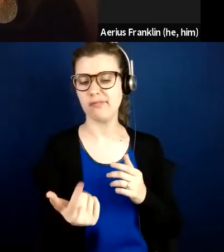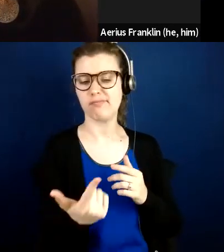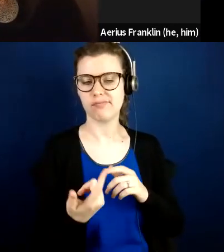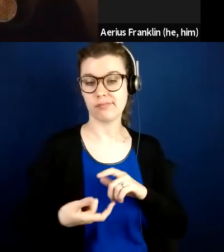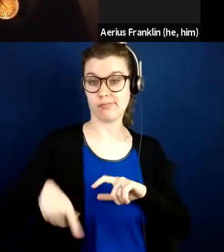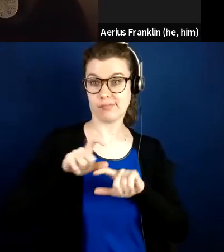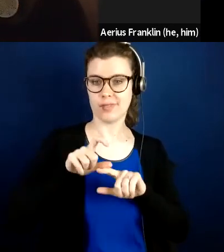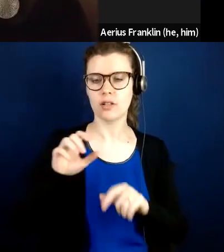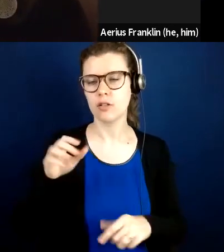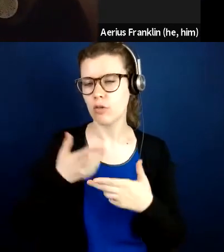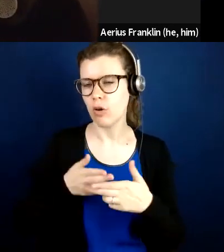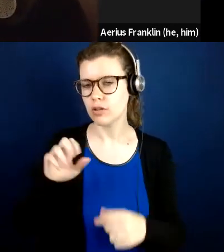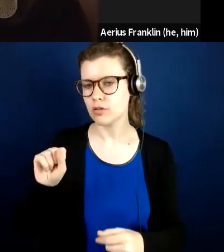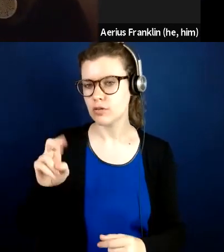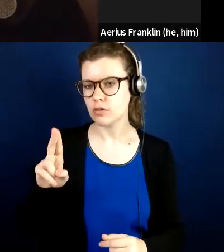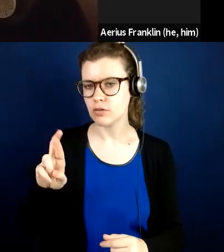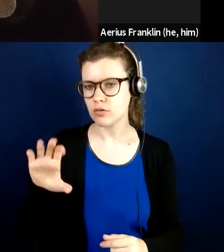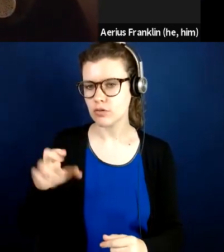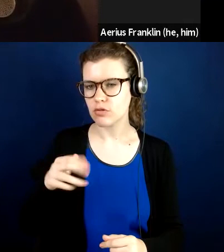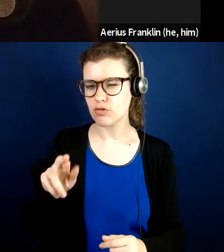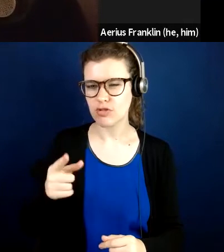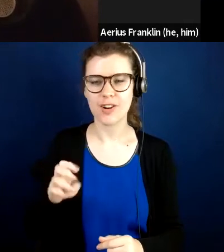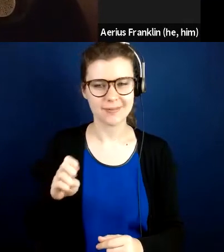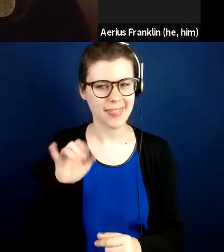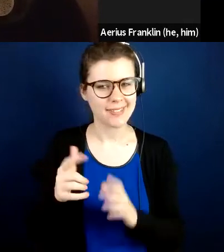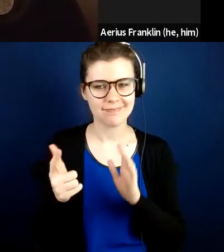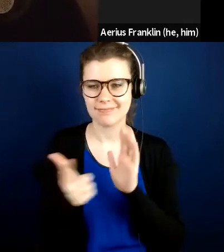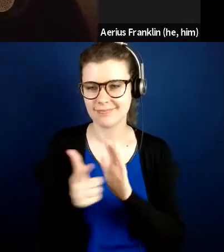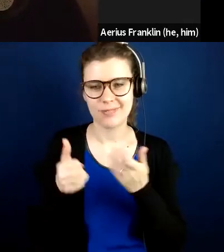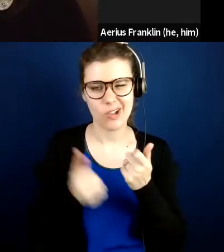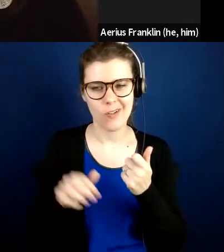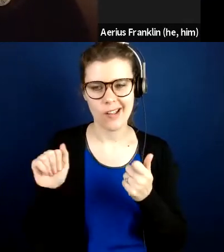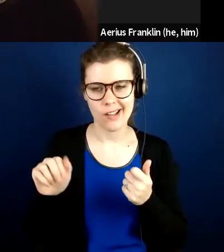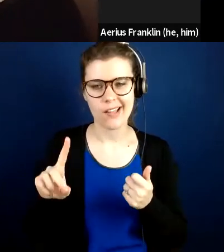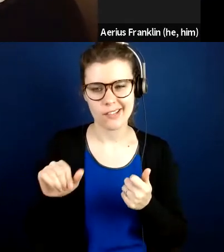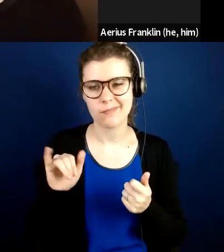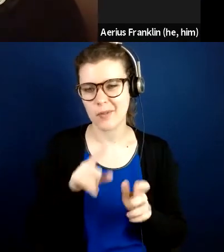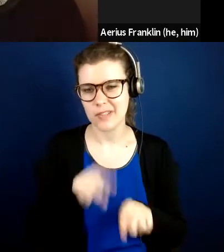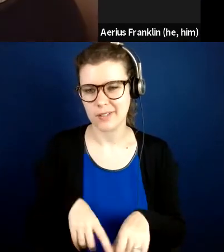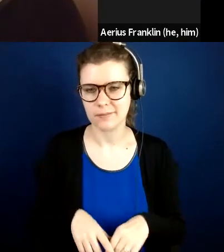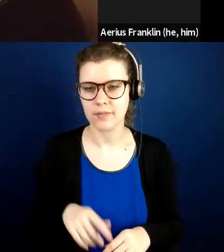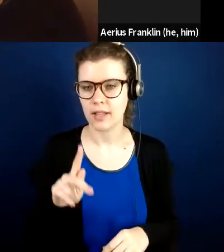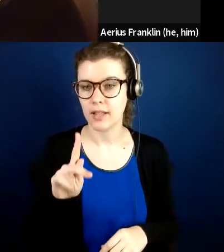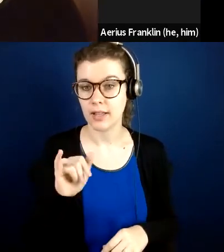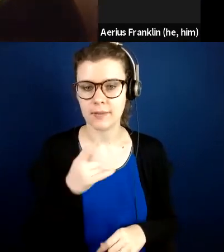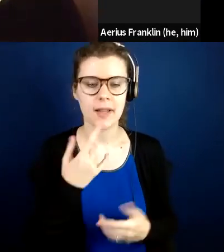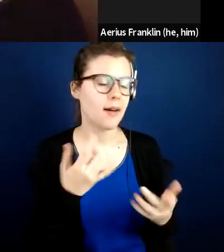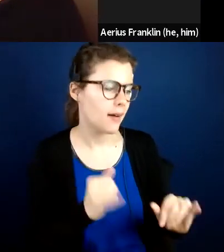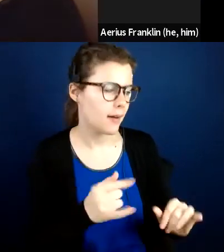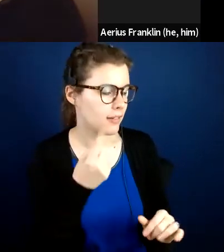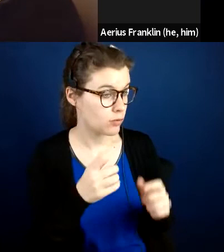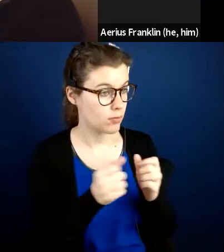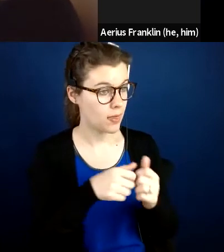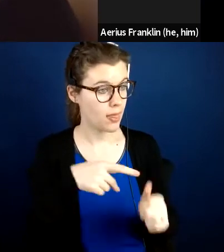are discriminatory under the ADA. That's where we were trying to go with that. Okay, got you. Well, with paratransit